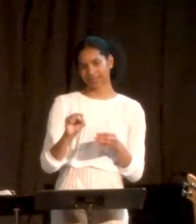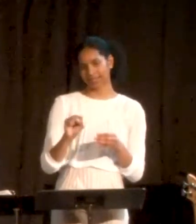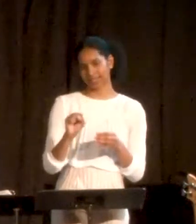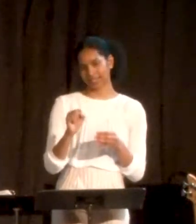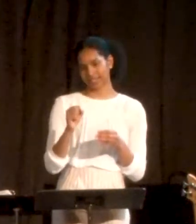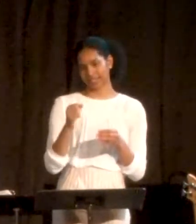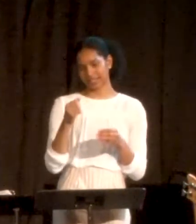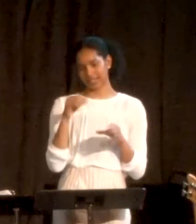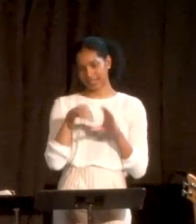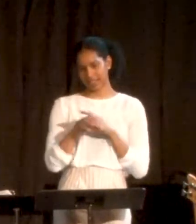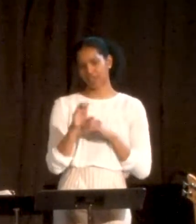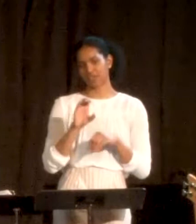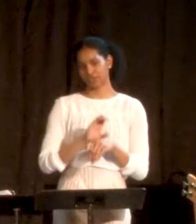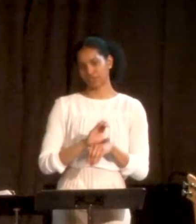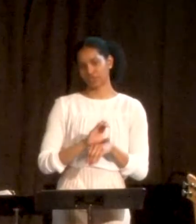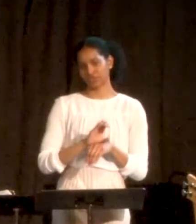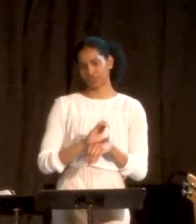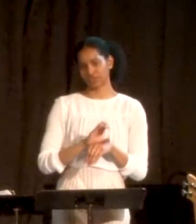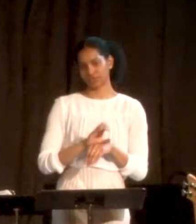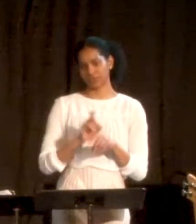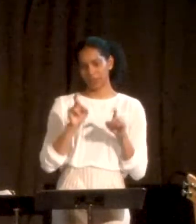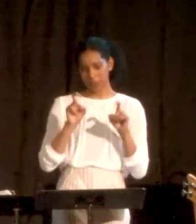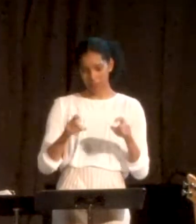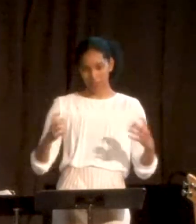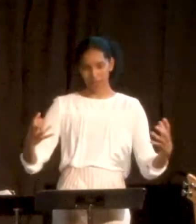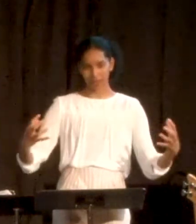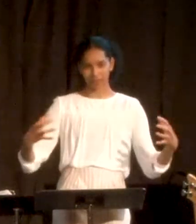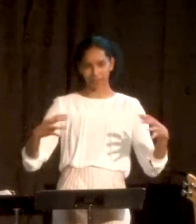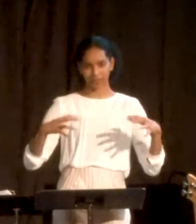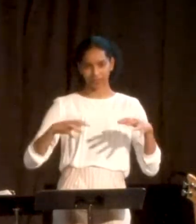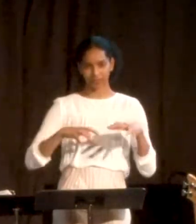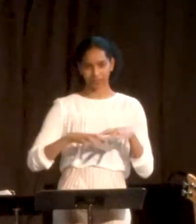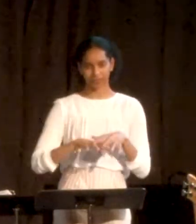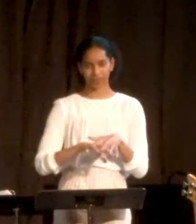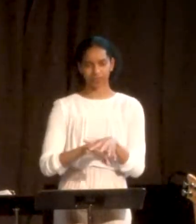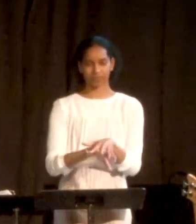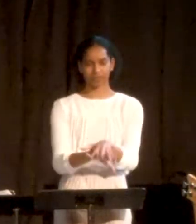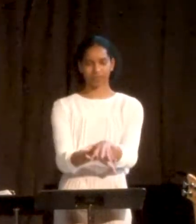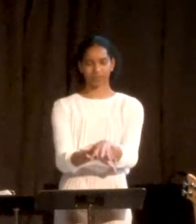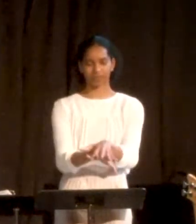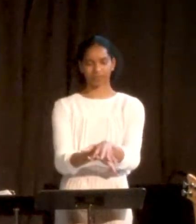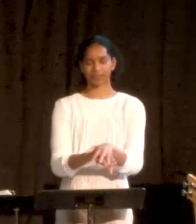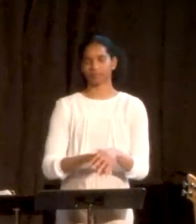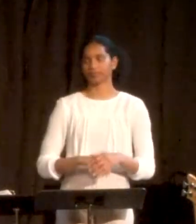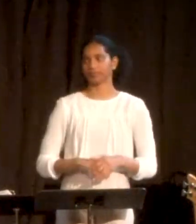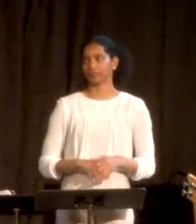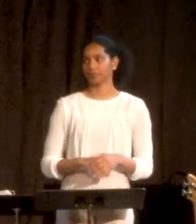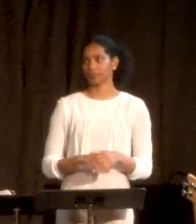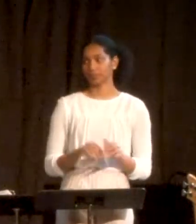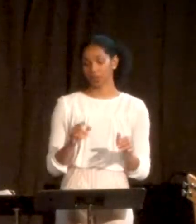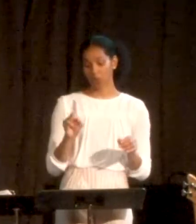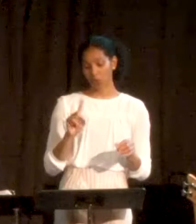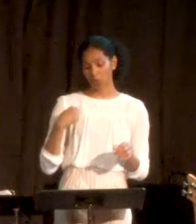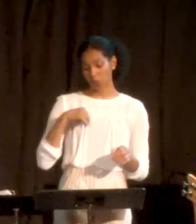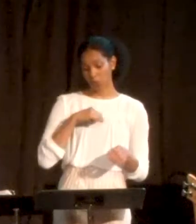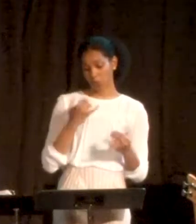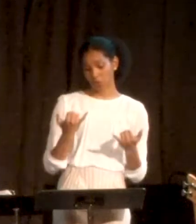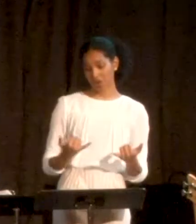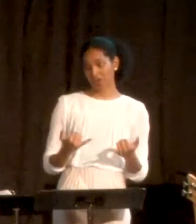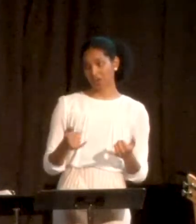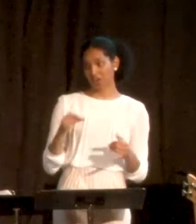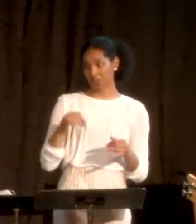During this period, where we are right now in this church's life, where so